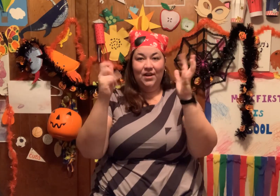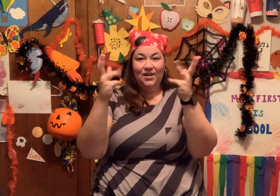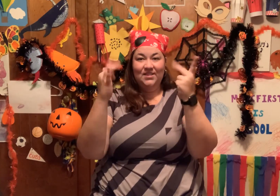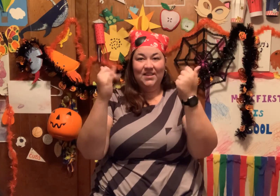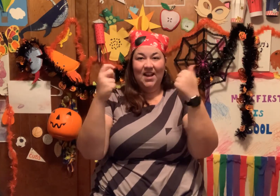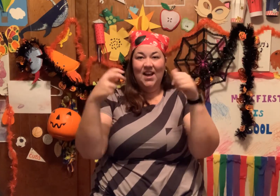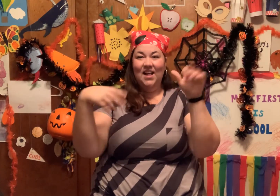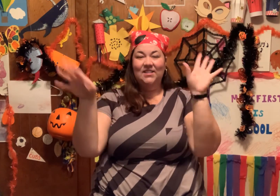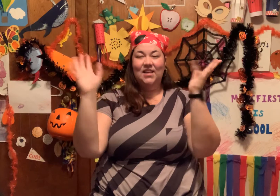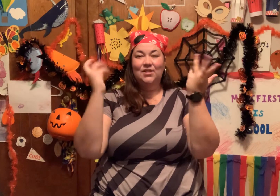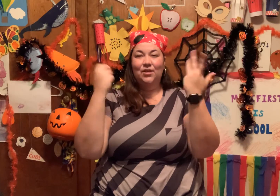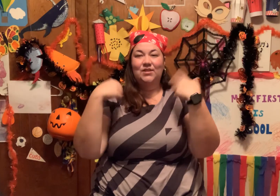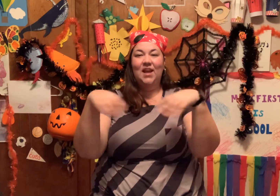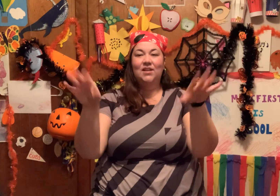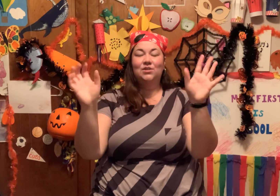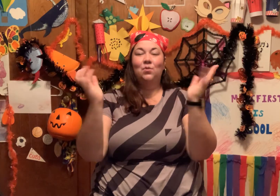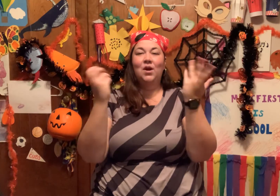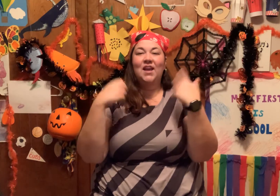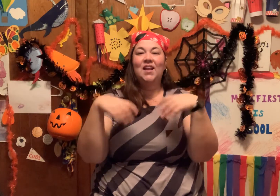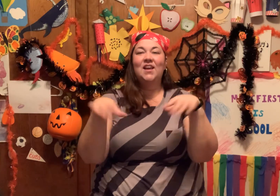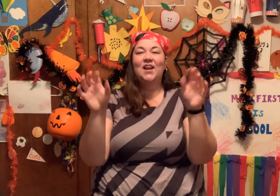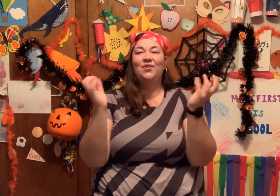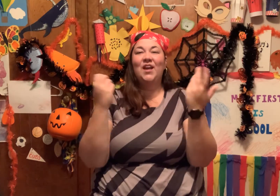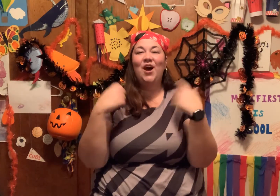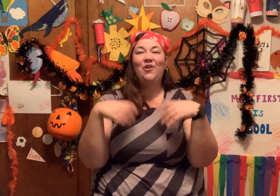fingers. Let's get those hands working. Here we go.